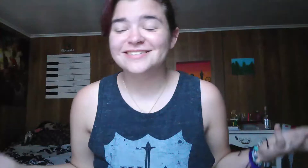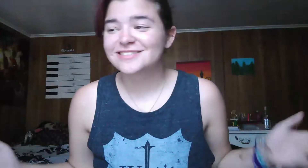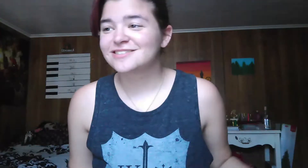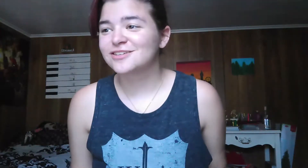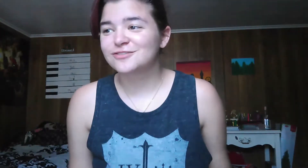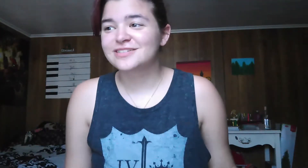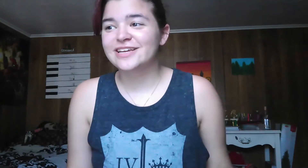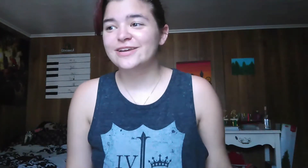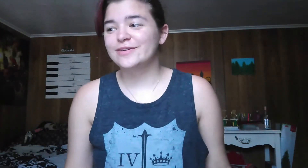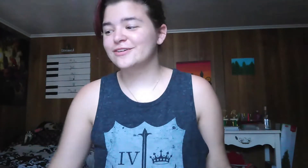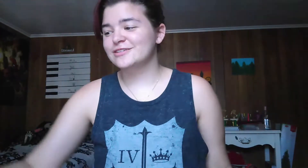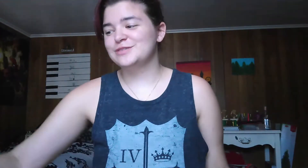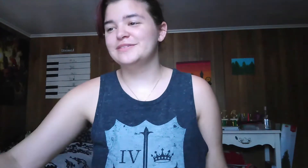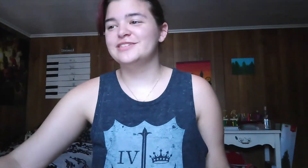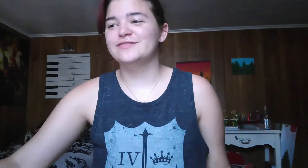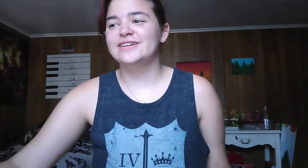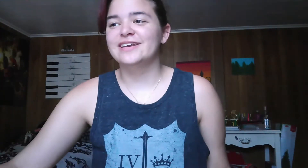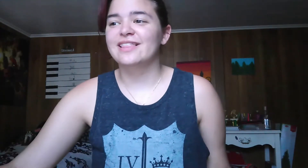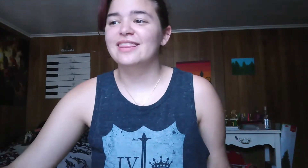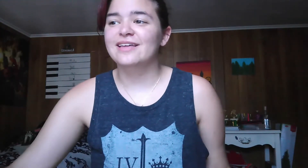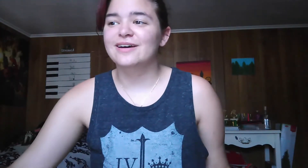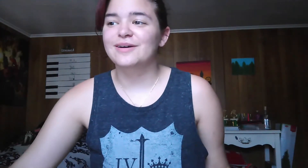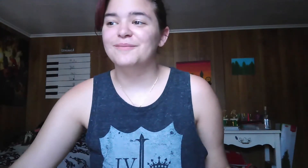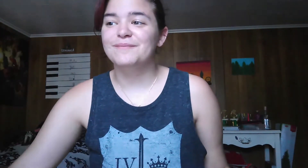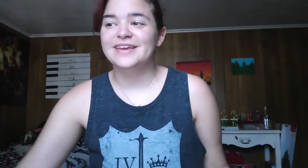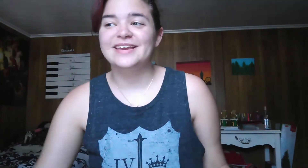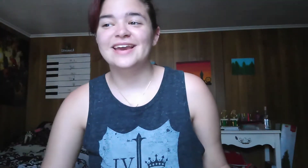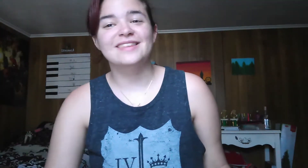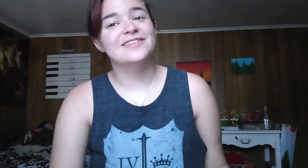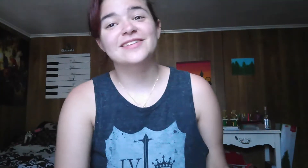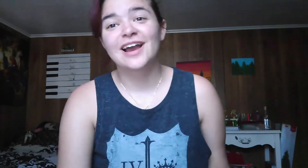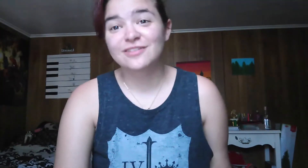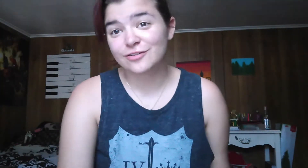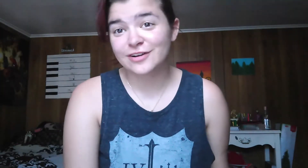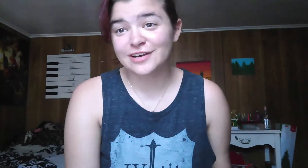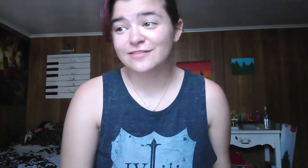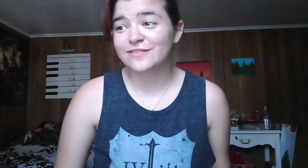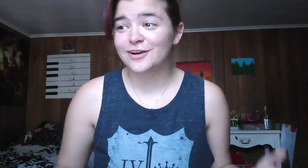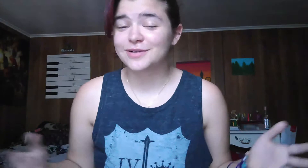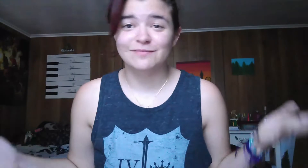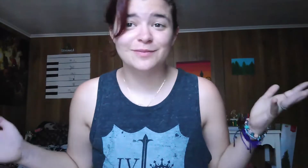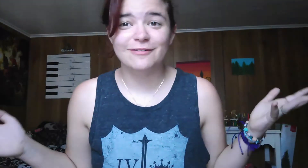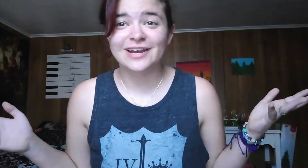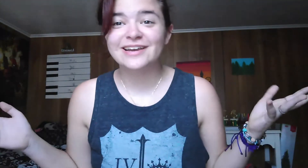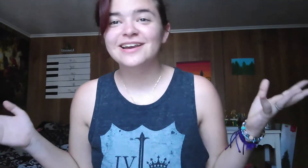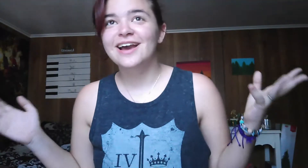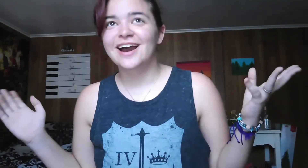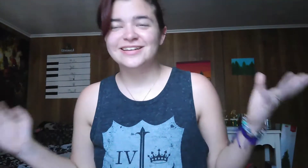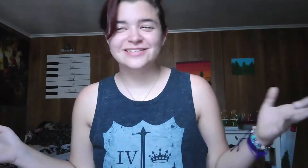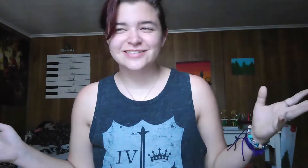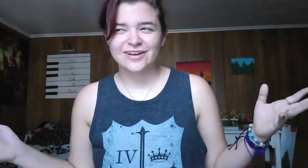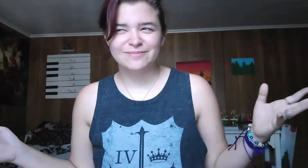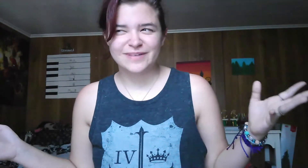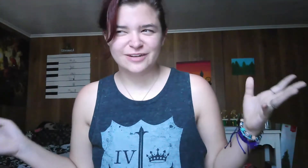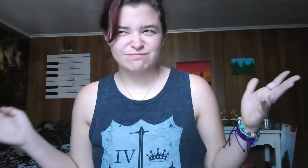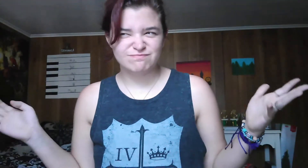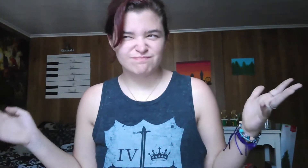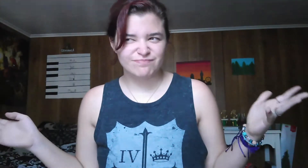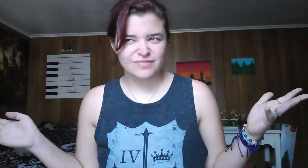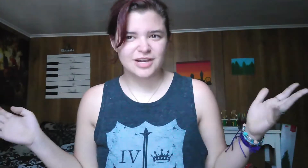Guys, so today we are going to be doing the Me and the Sky tutorial from Come From Away. I did the song about a couple